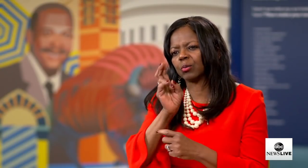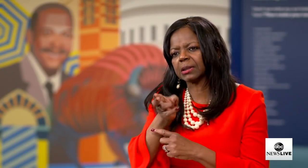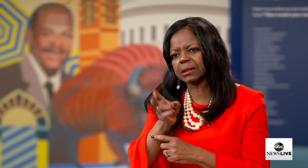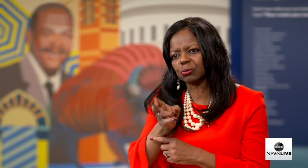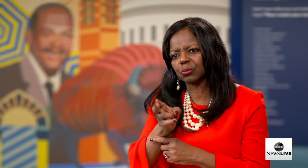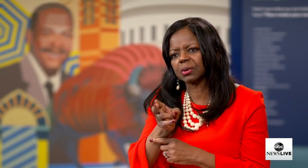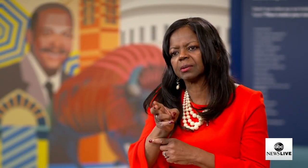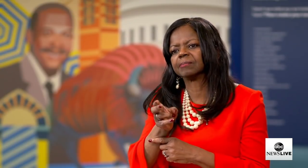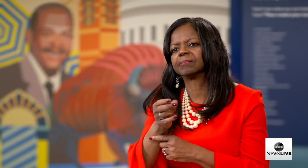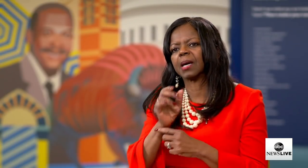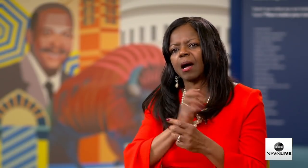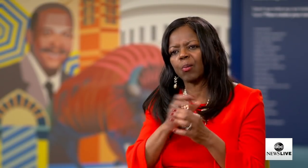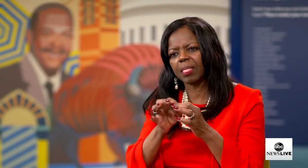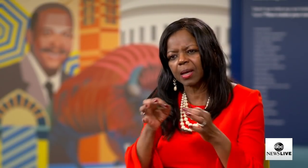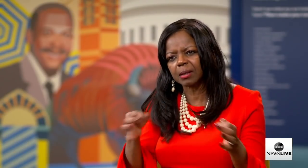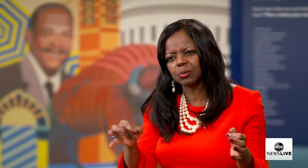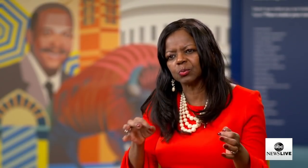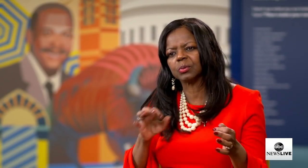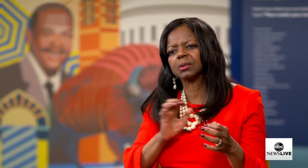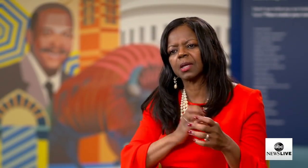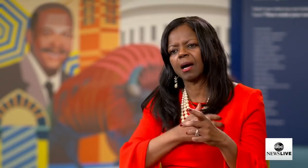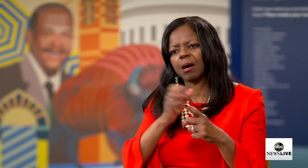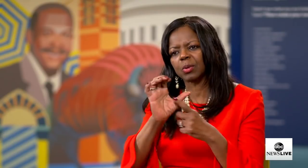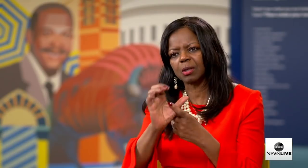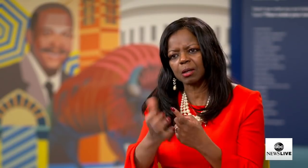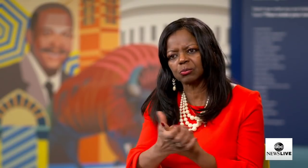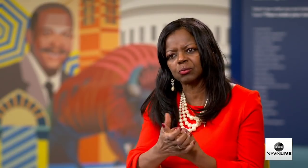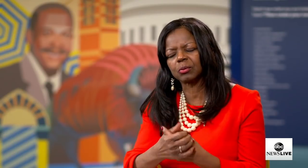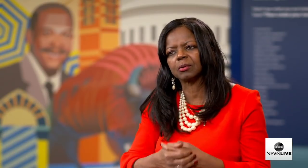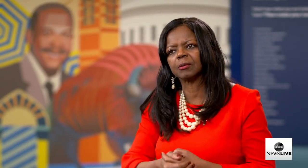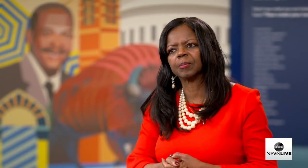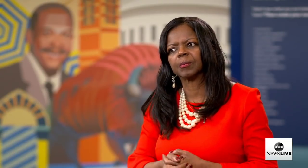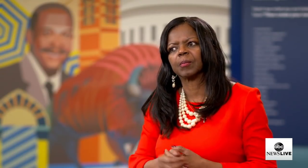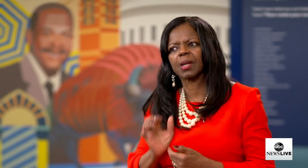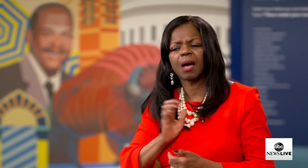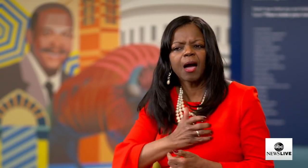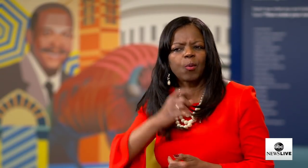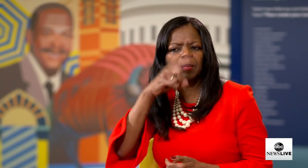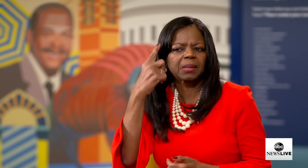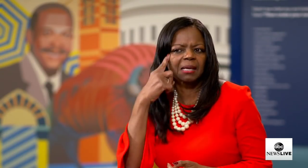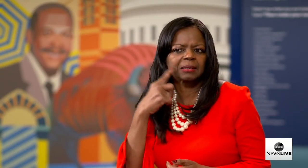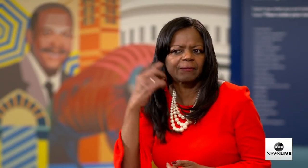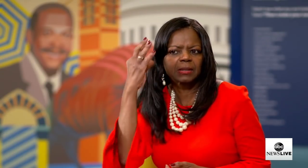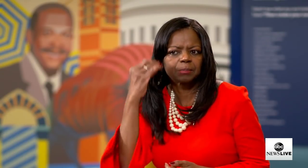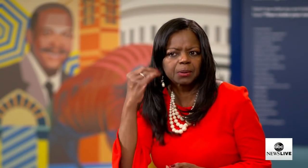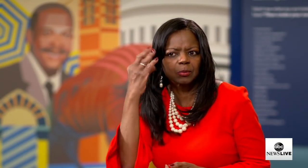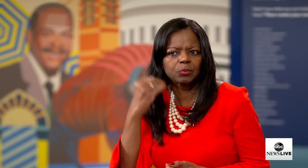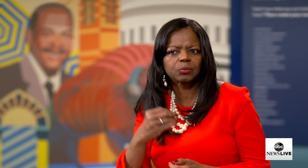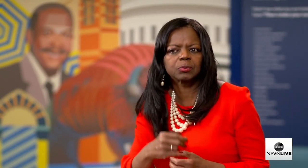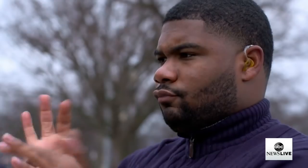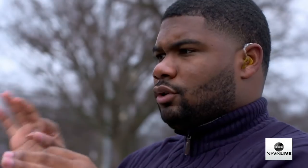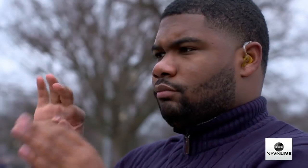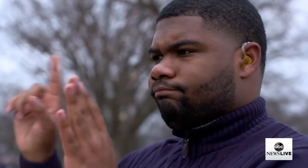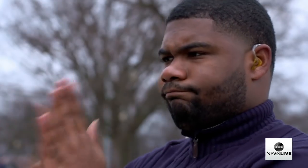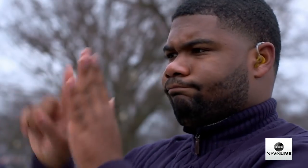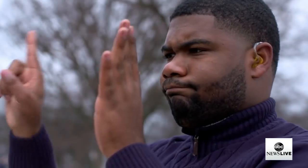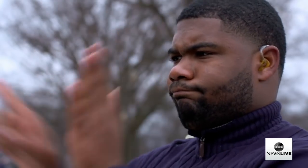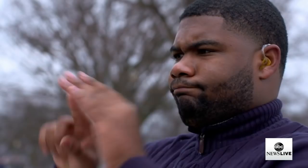and the language and the culture of our people and the Black Deaf experience. Hands that